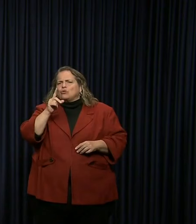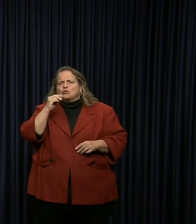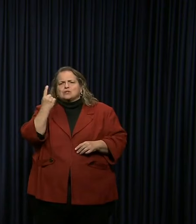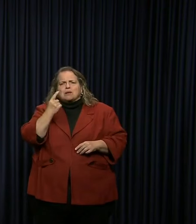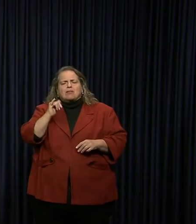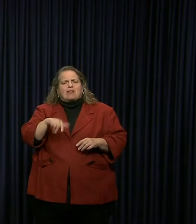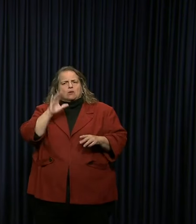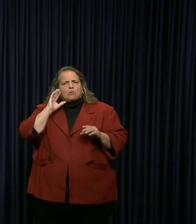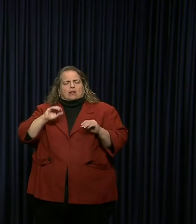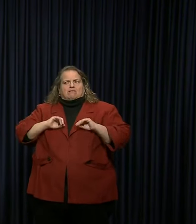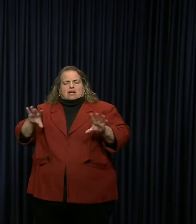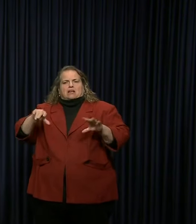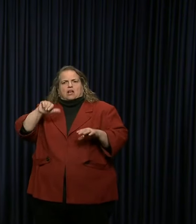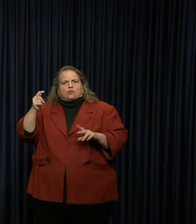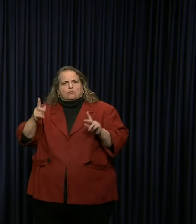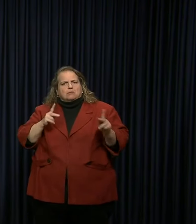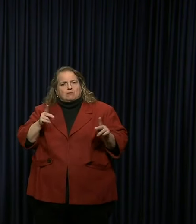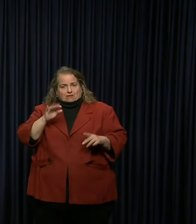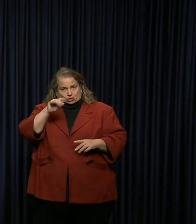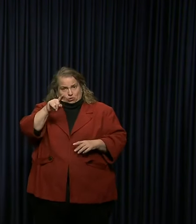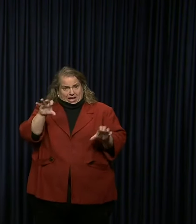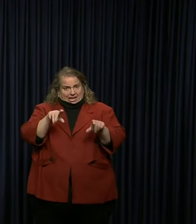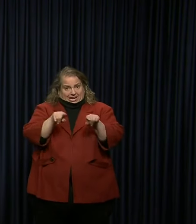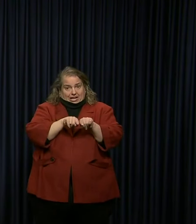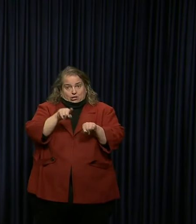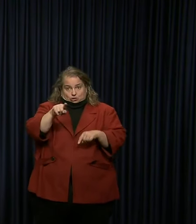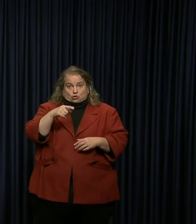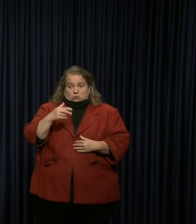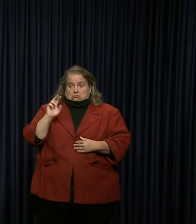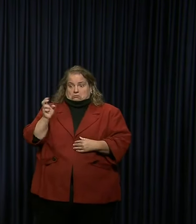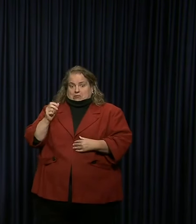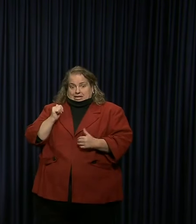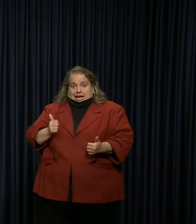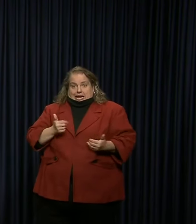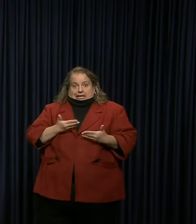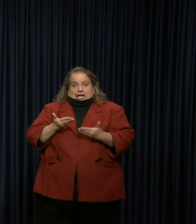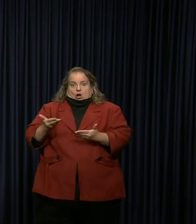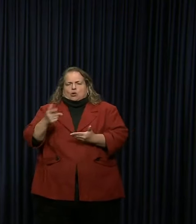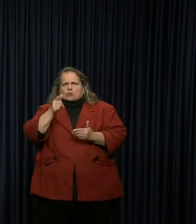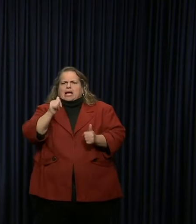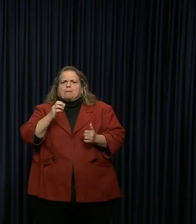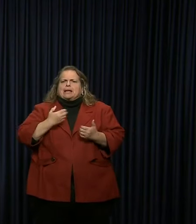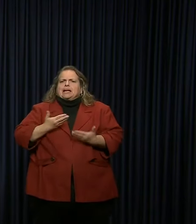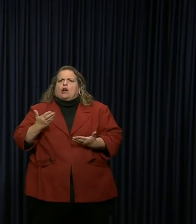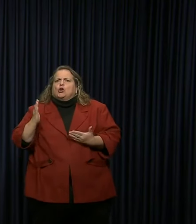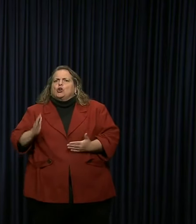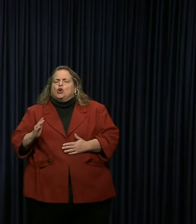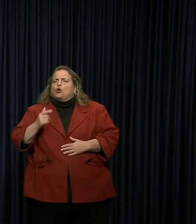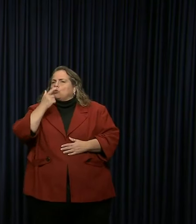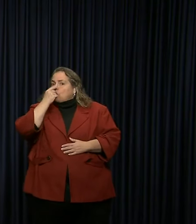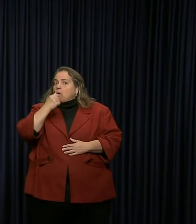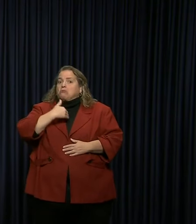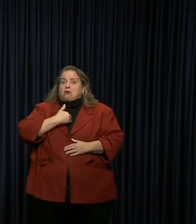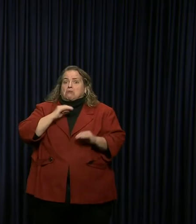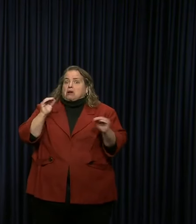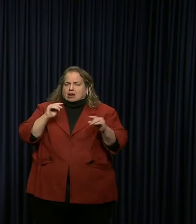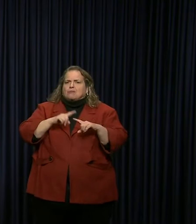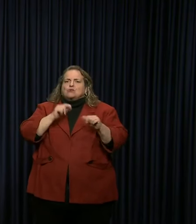act like we have it, then if we're asymptomatic and do have it, that we won't be spreading it